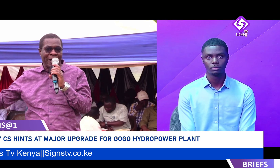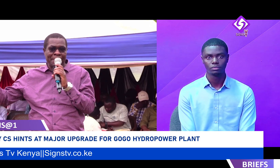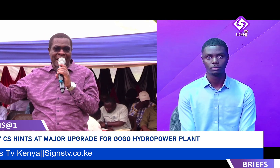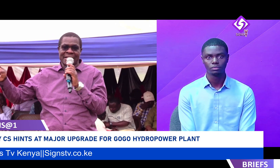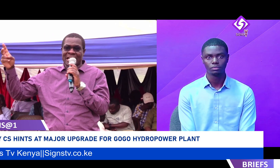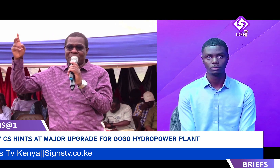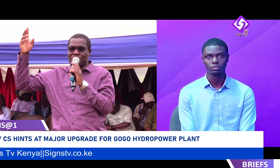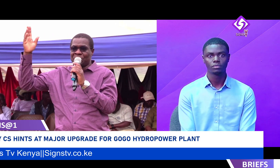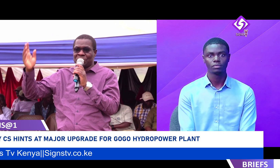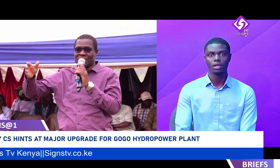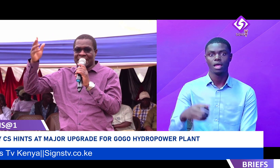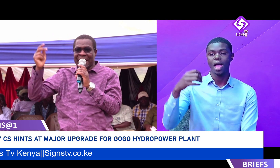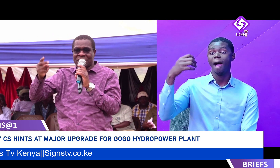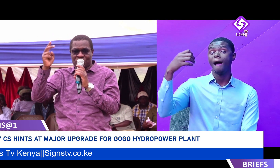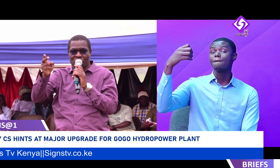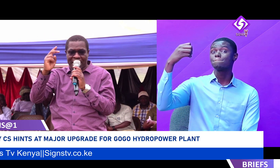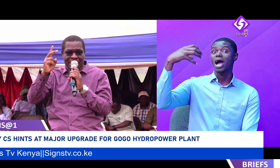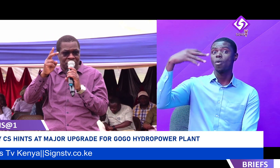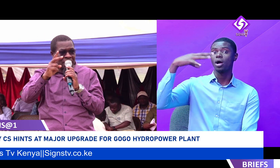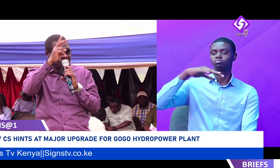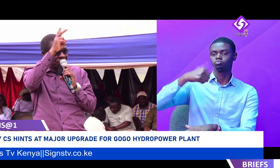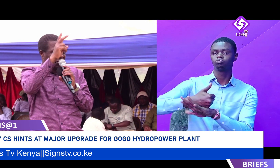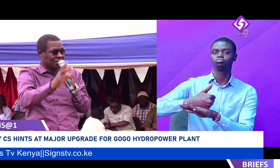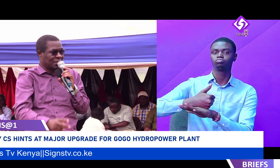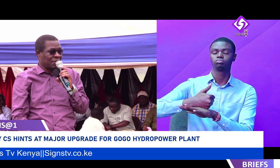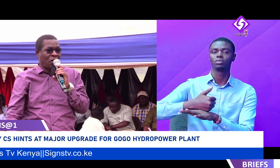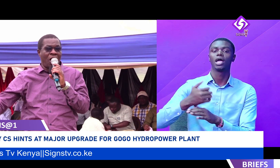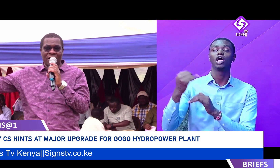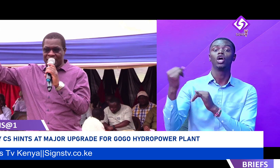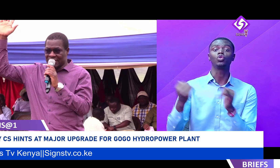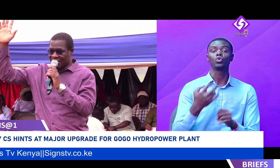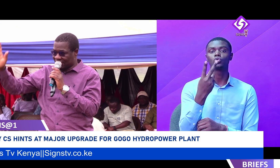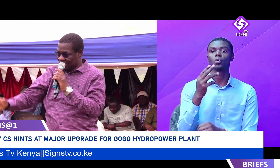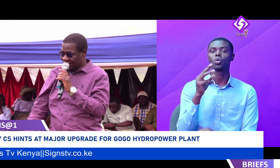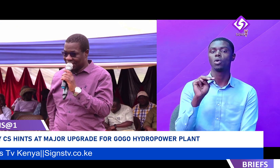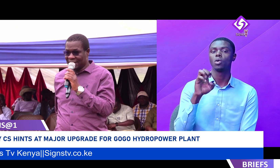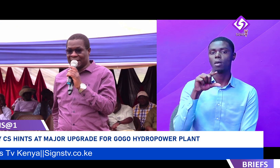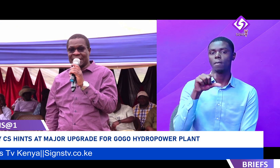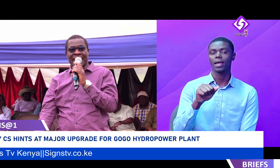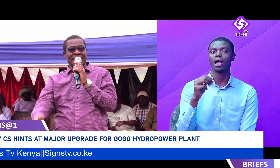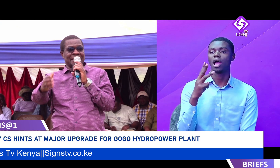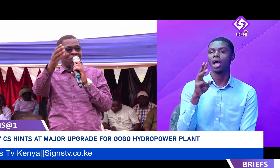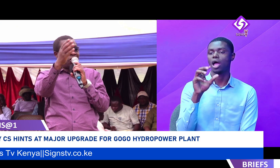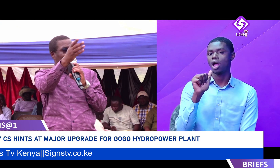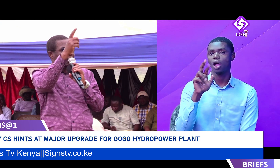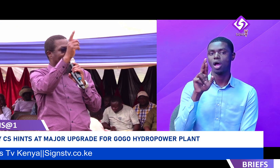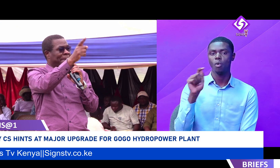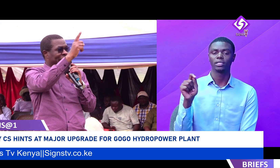Power plant has been producing just 2 megawatts of electricity for all these years. And yet it is the oldest power plant